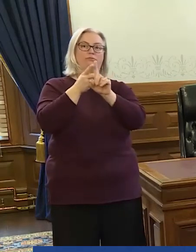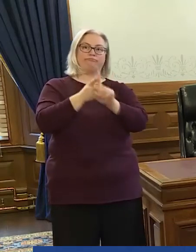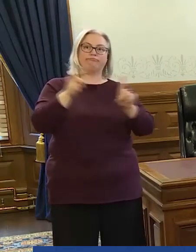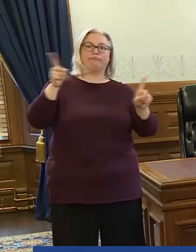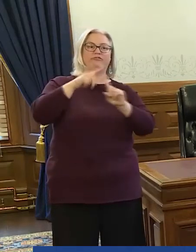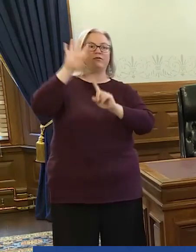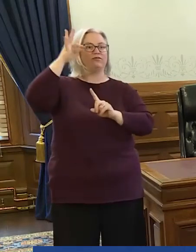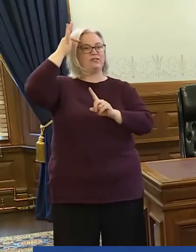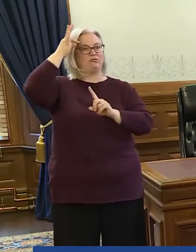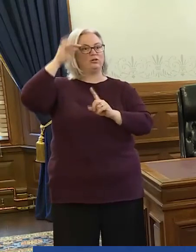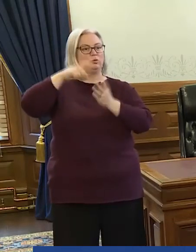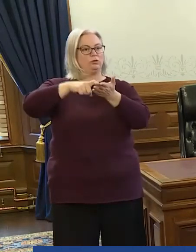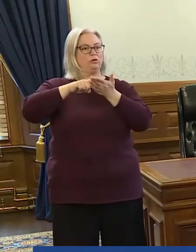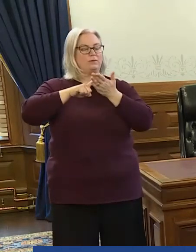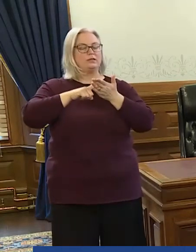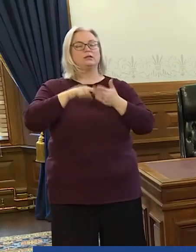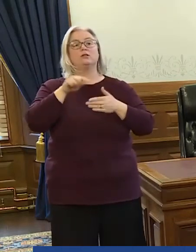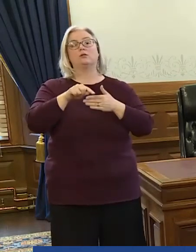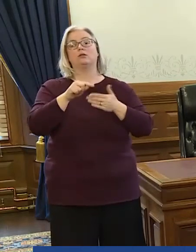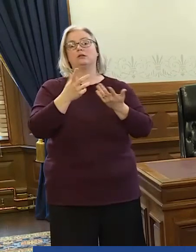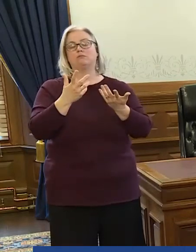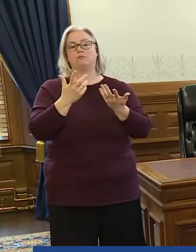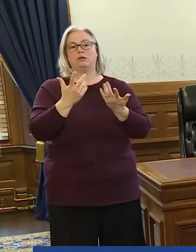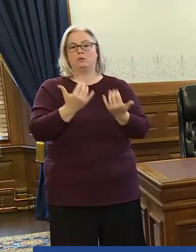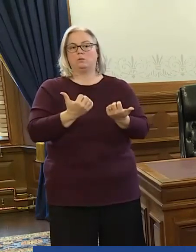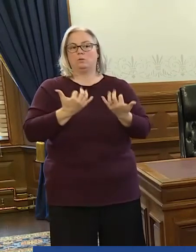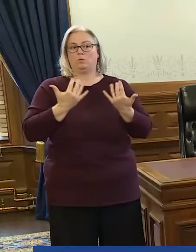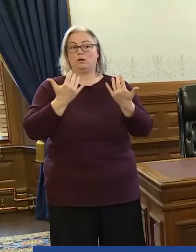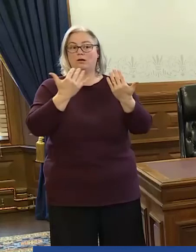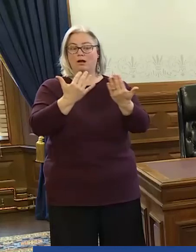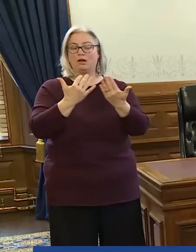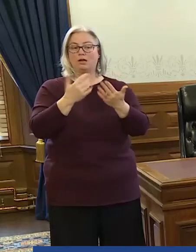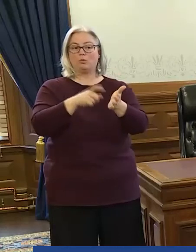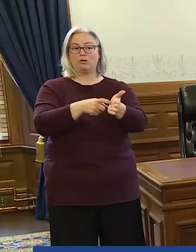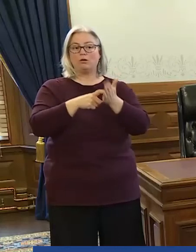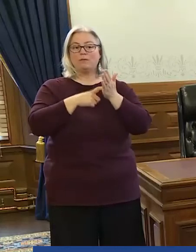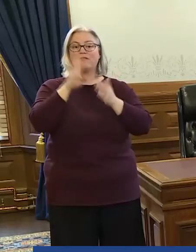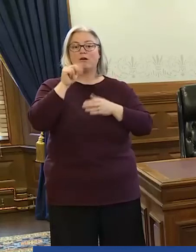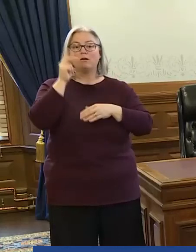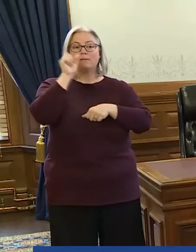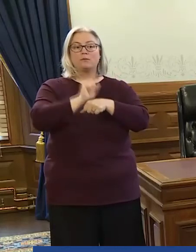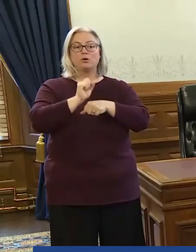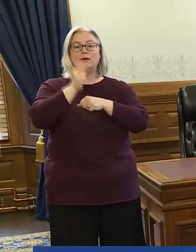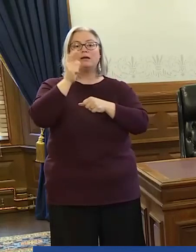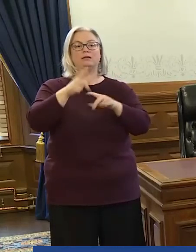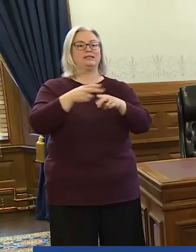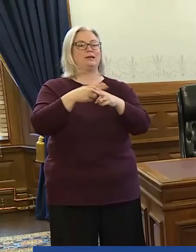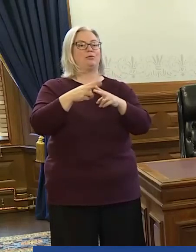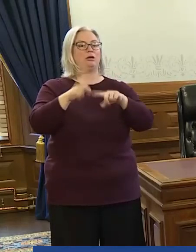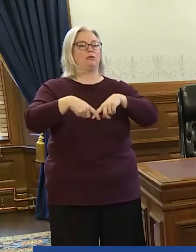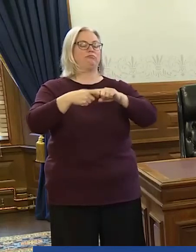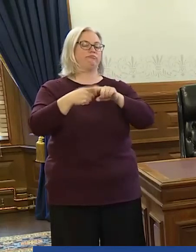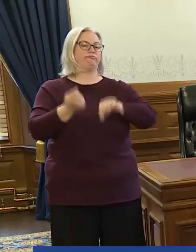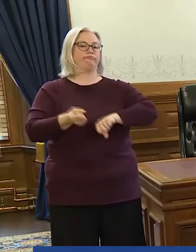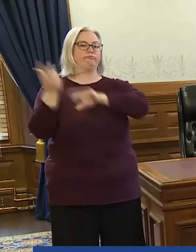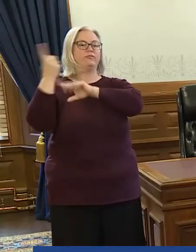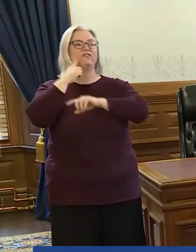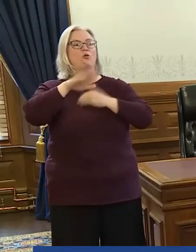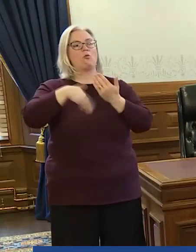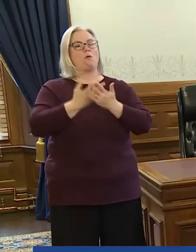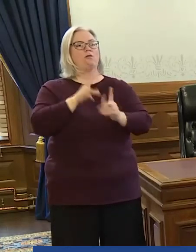requirements. Under this measure, the waiting week requirement for unemployment benefits is temporarily waived for all